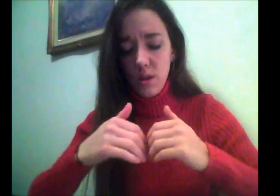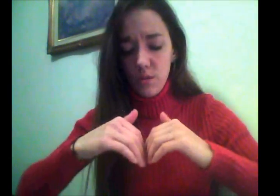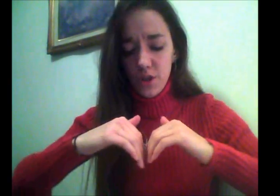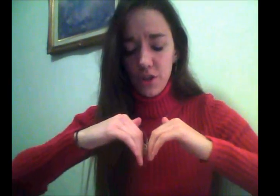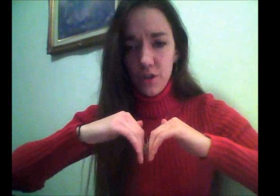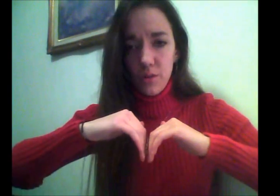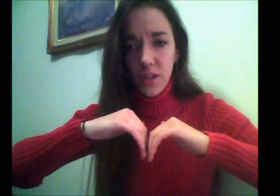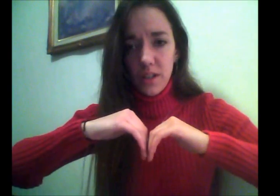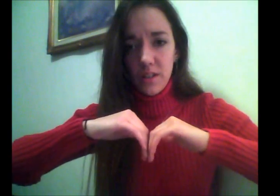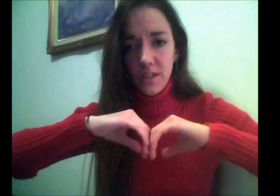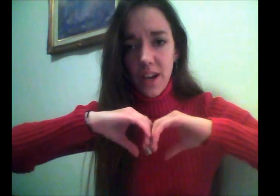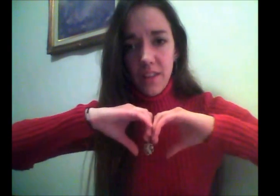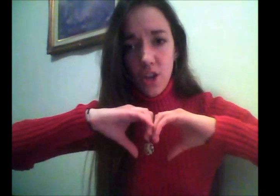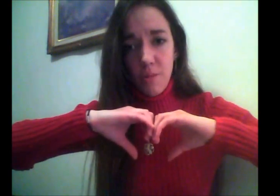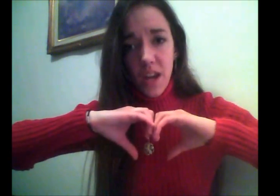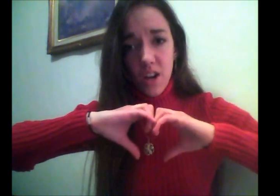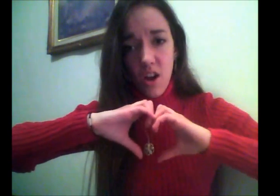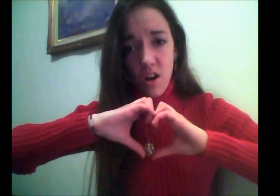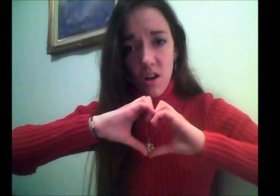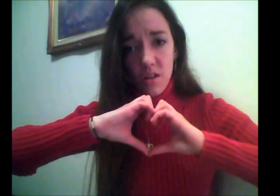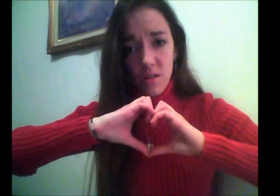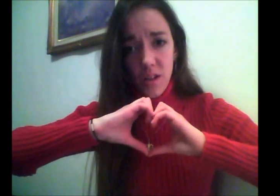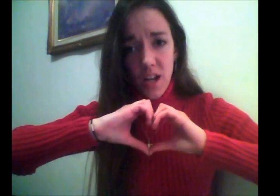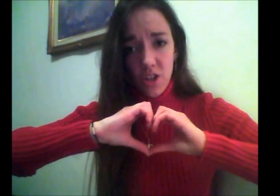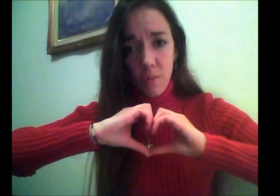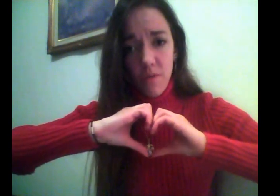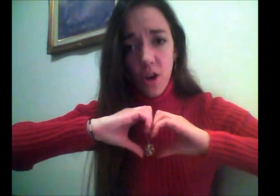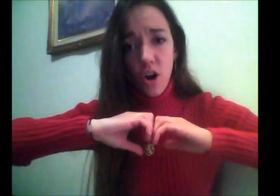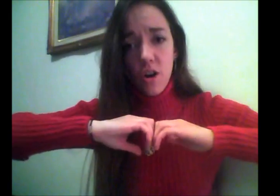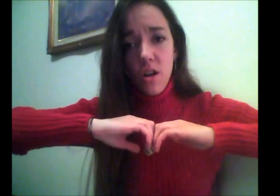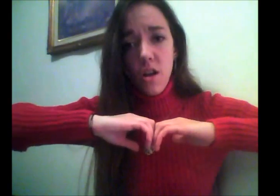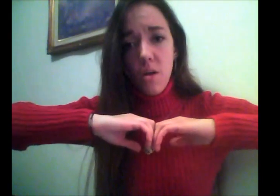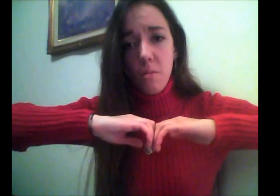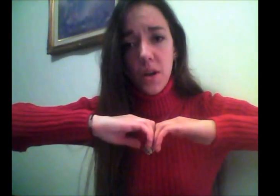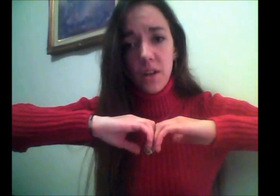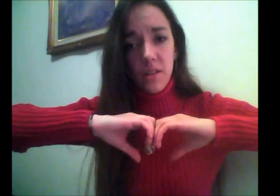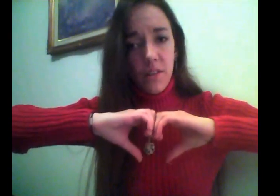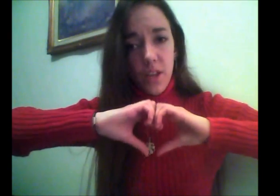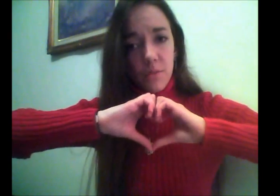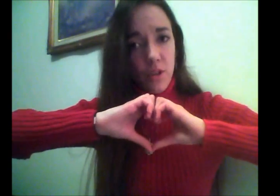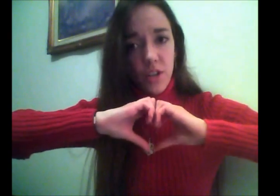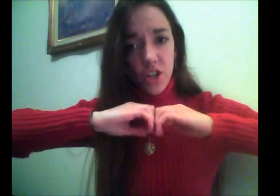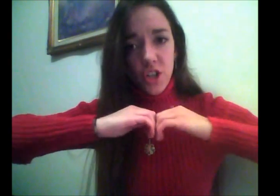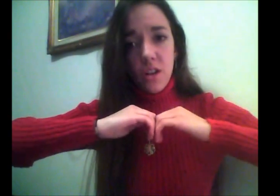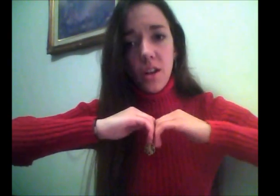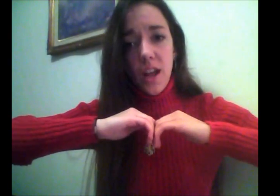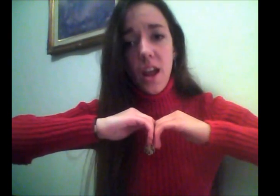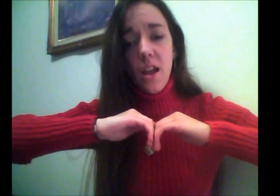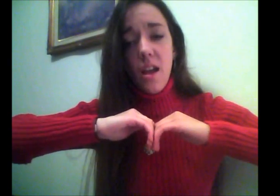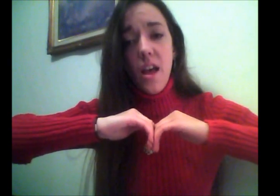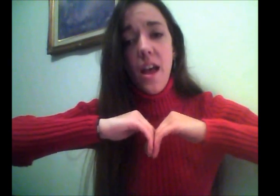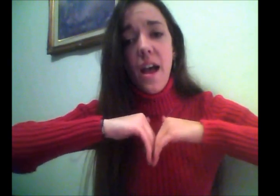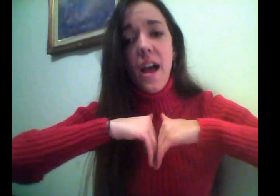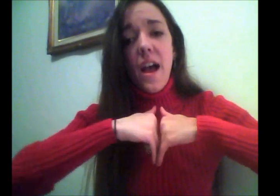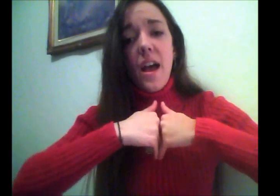What you do is it's kind of like you're making a heart, okay, shape of a heart, but the thumbs aren't touching, okay?